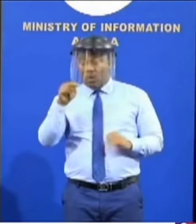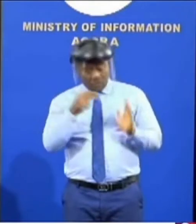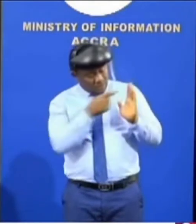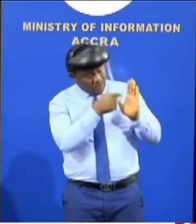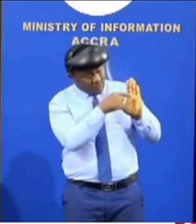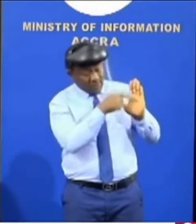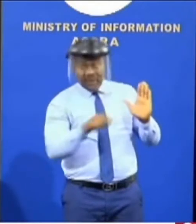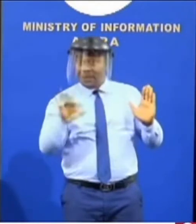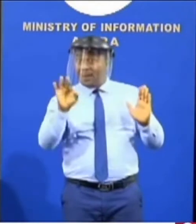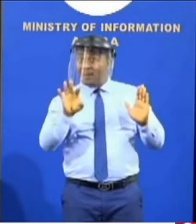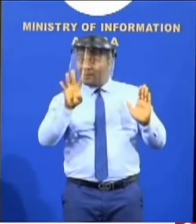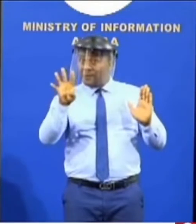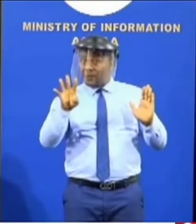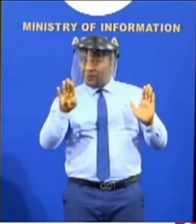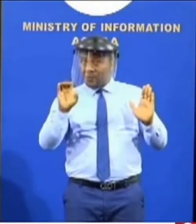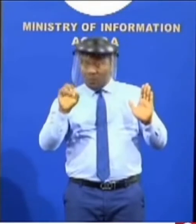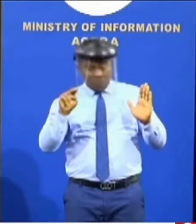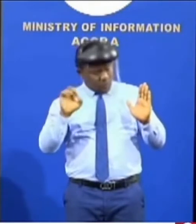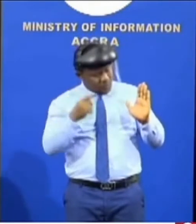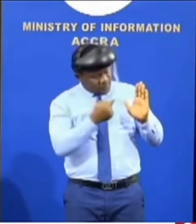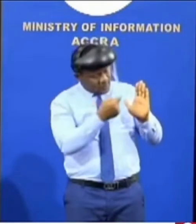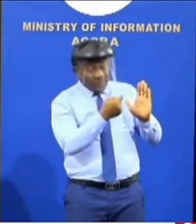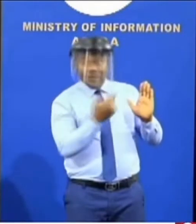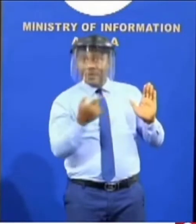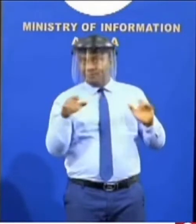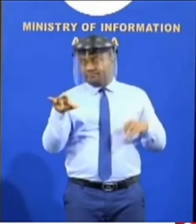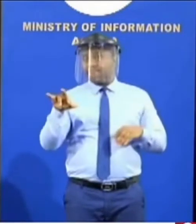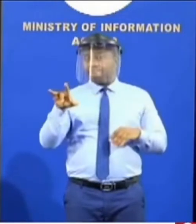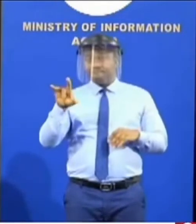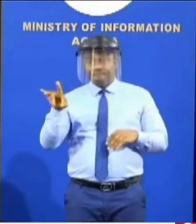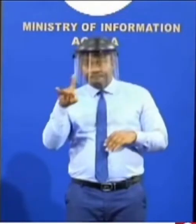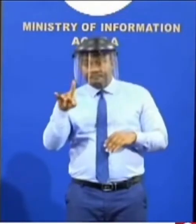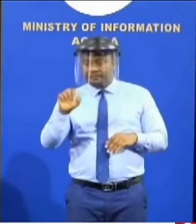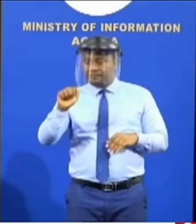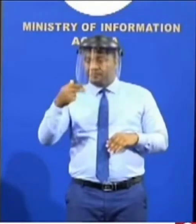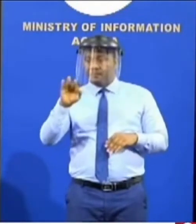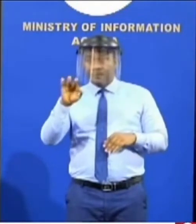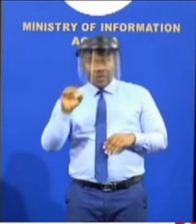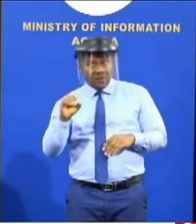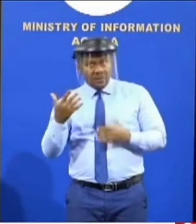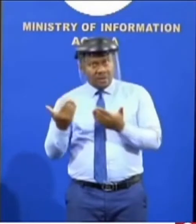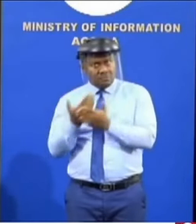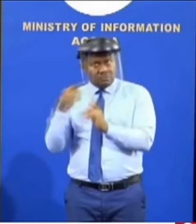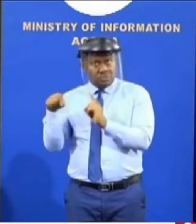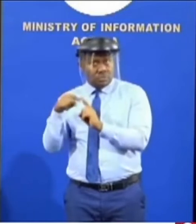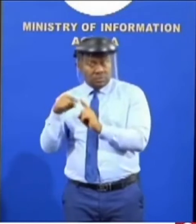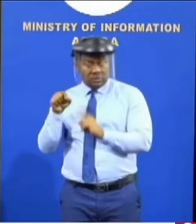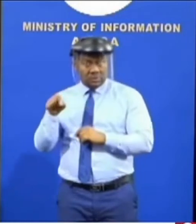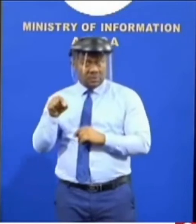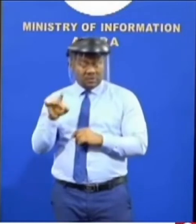cases. Bono East 8. Bono 5. Ahafo has some recent news. We have about